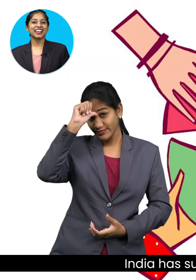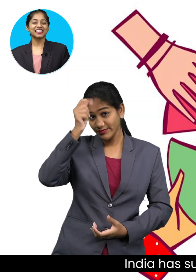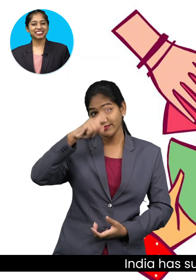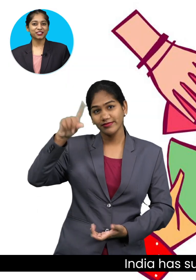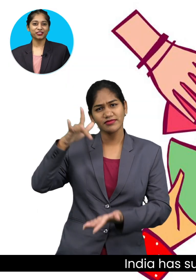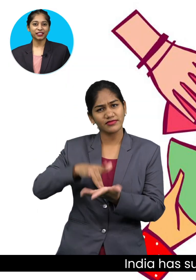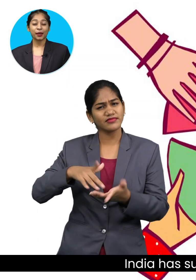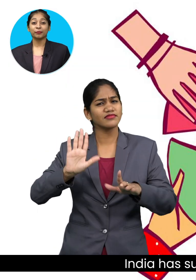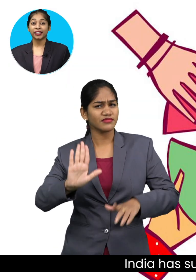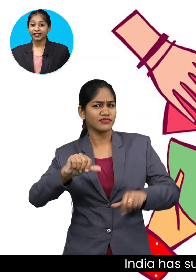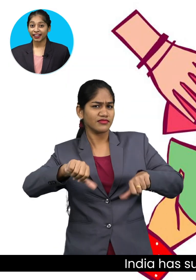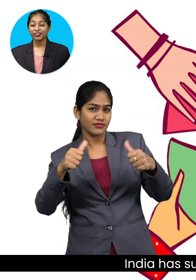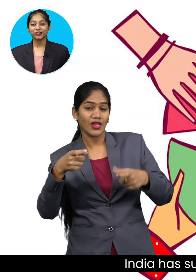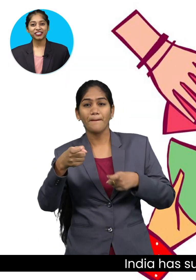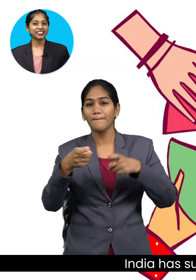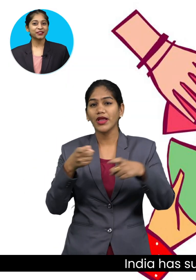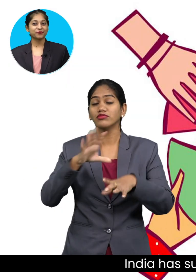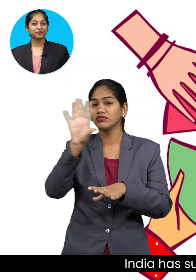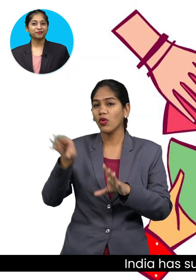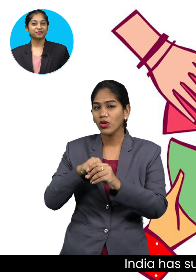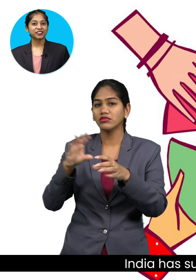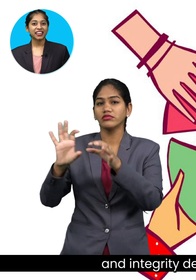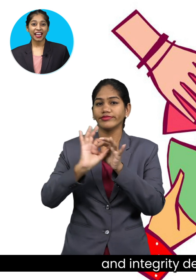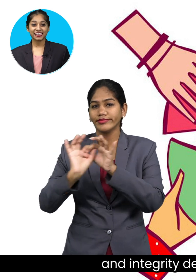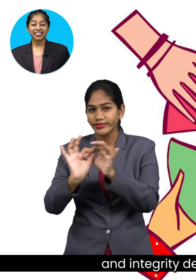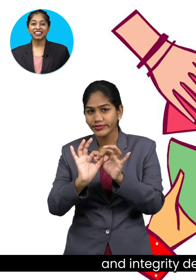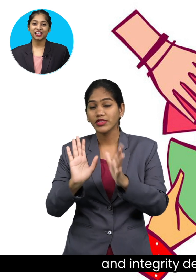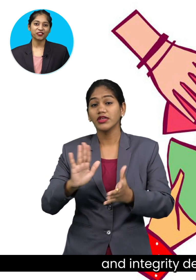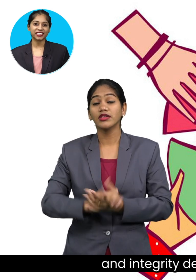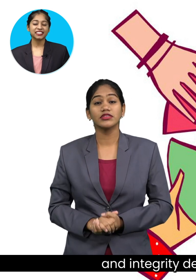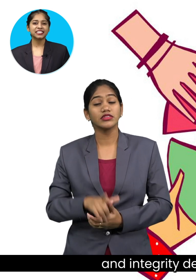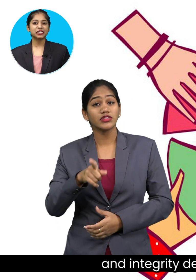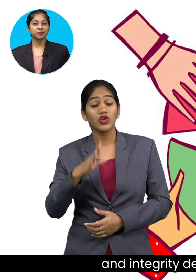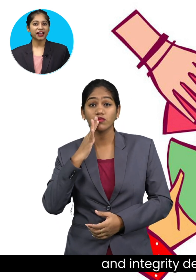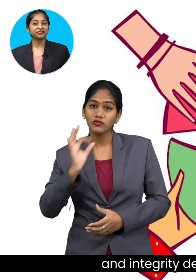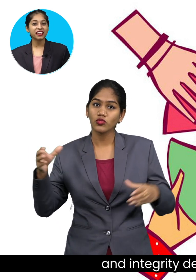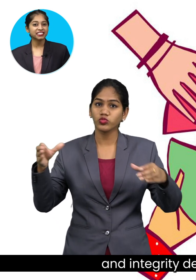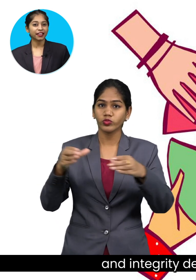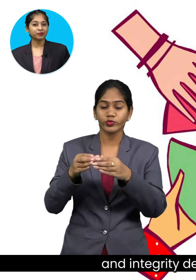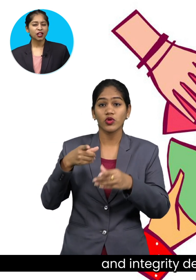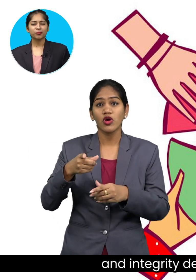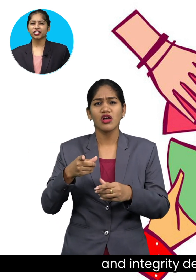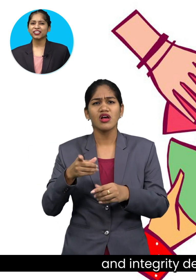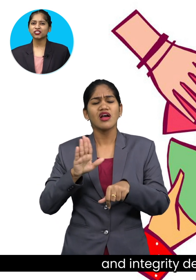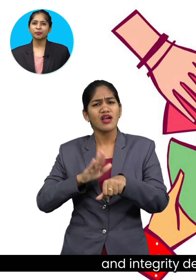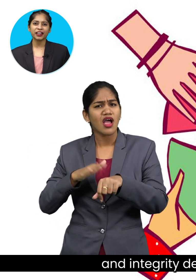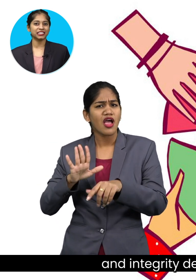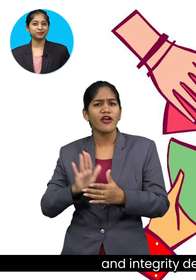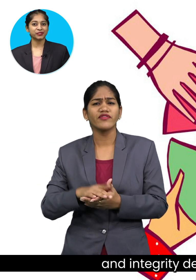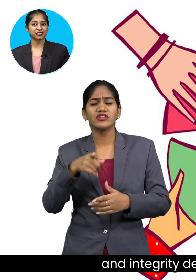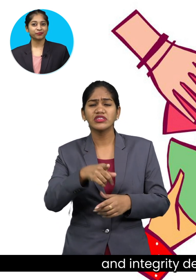India has successfully maintained unity and integrity despite facing